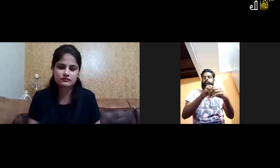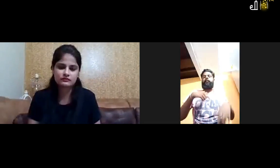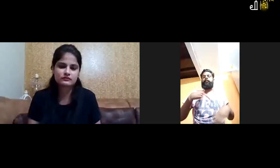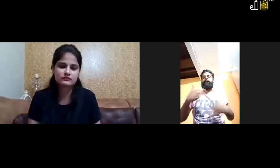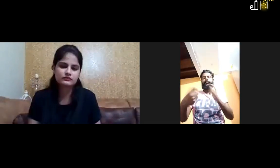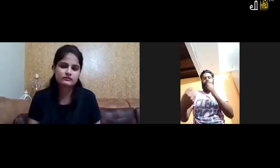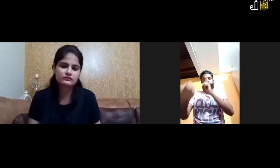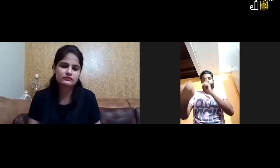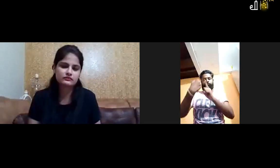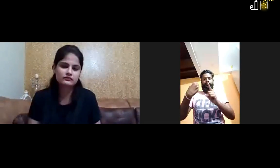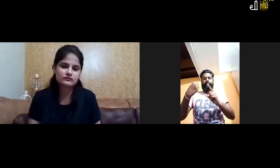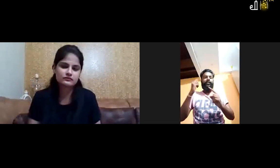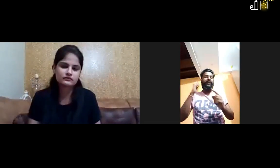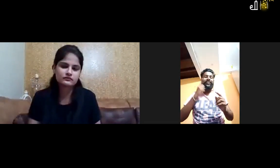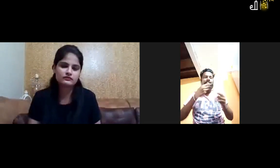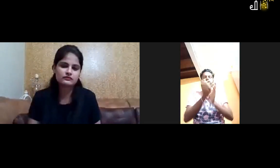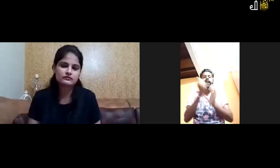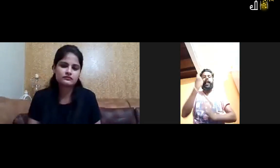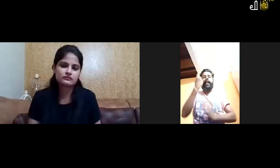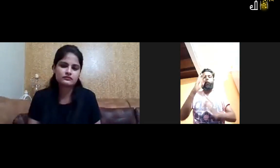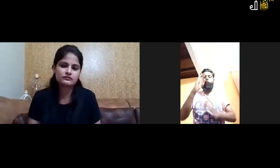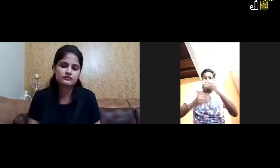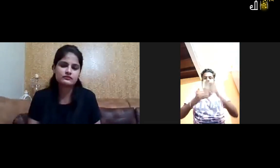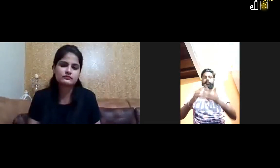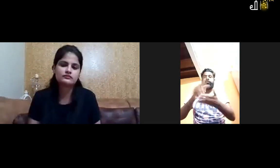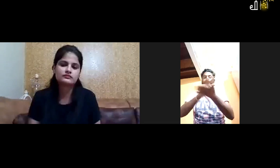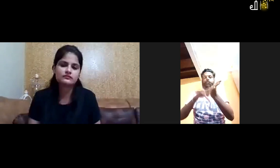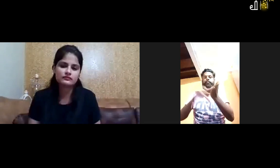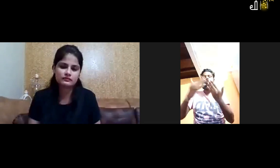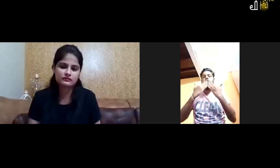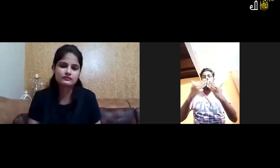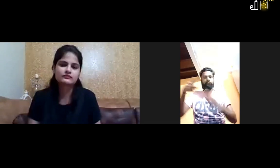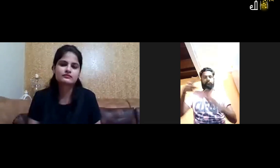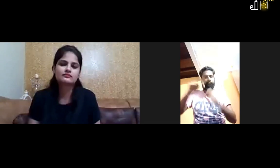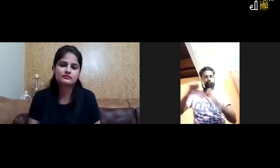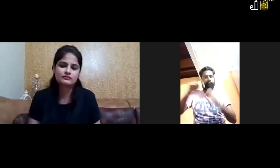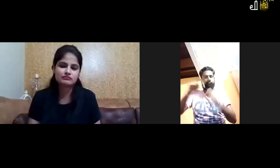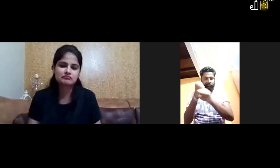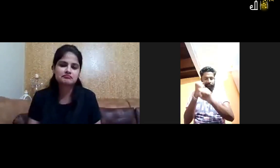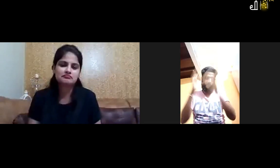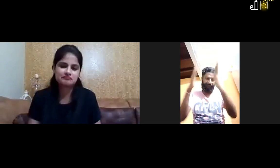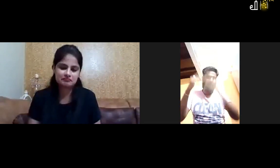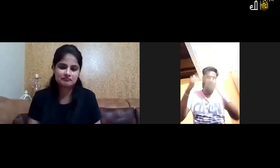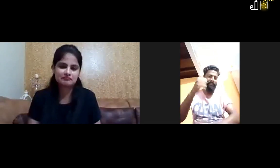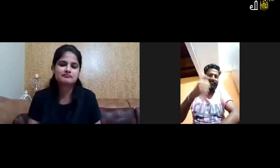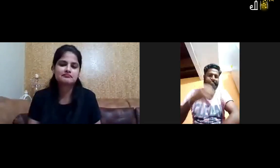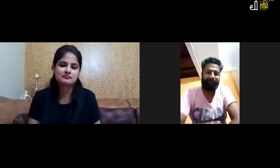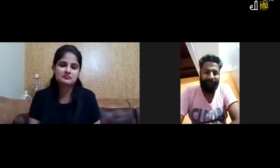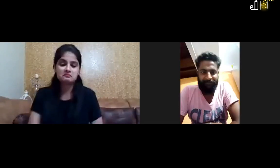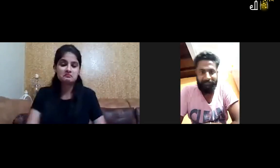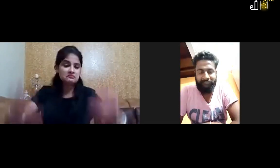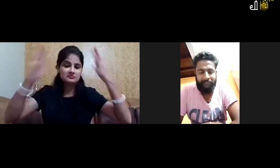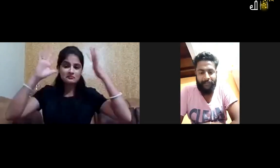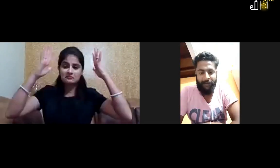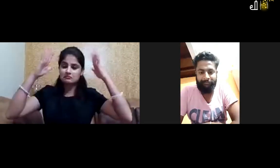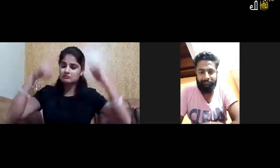fine, but language is the key, and that's something that impacted me. And hopefully, thanks to Hear a Million for letting us understand